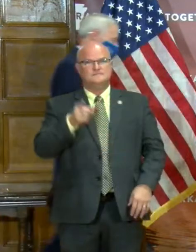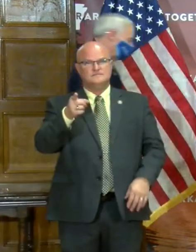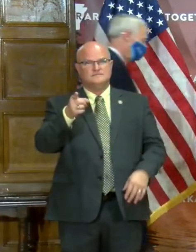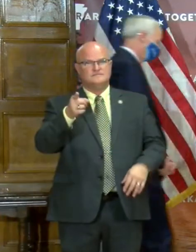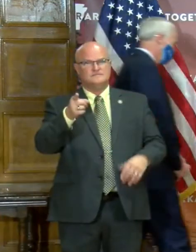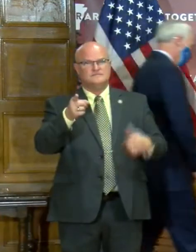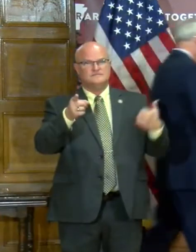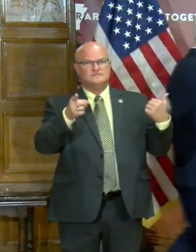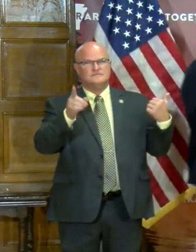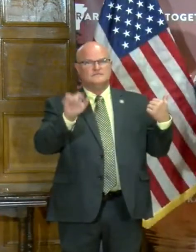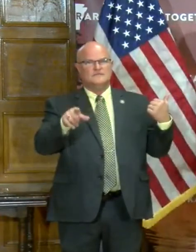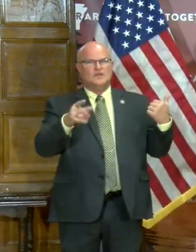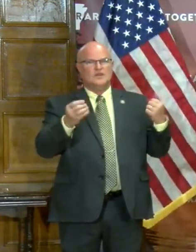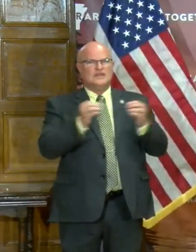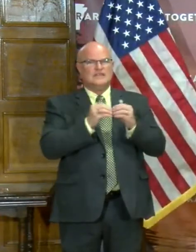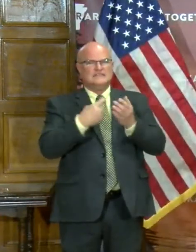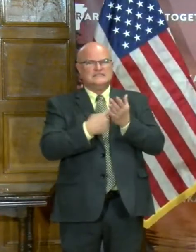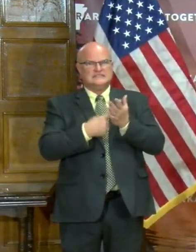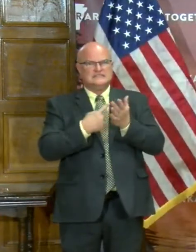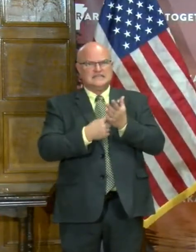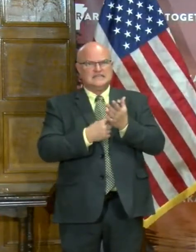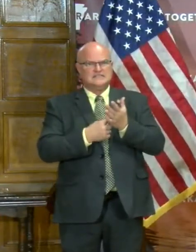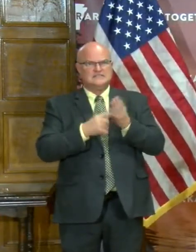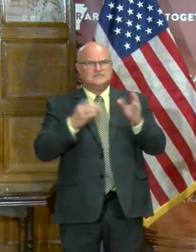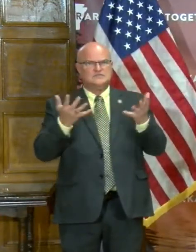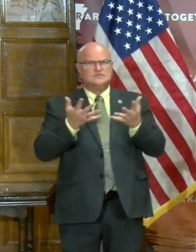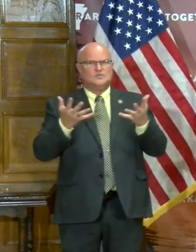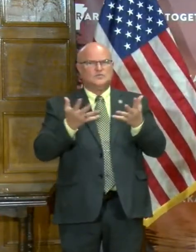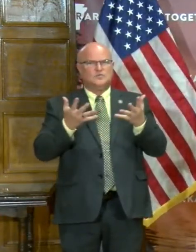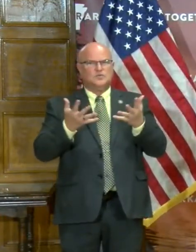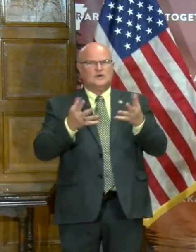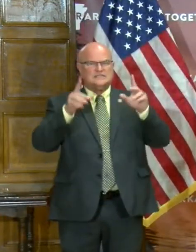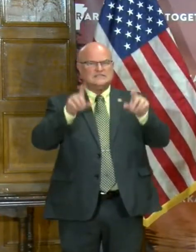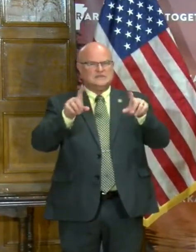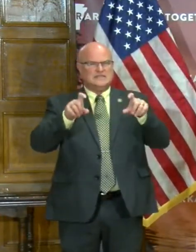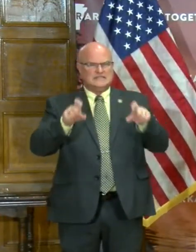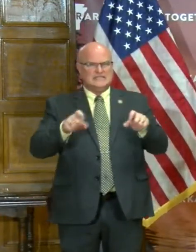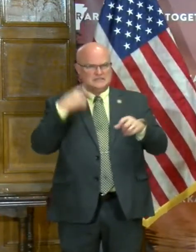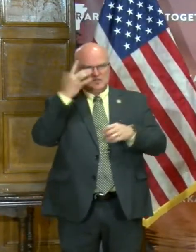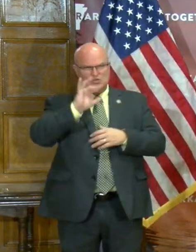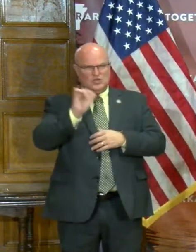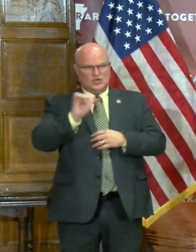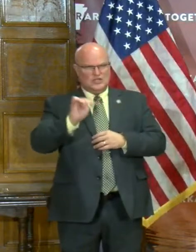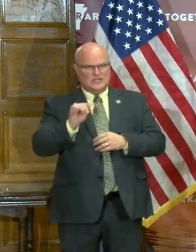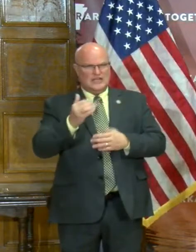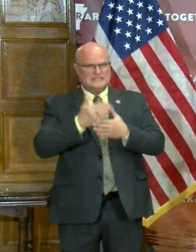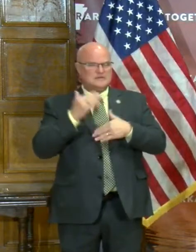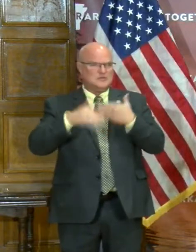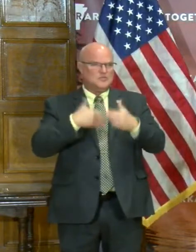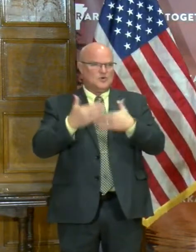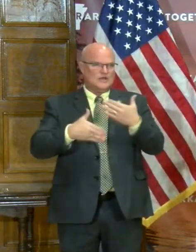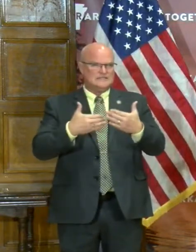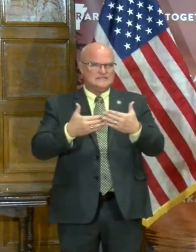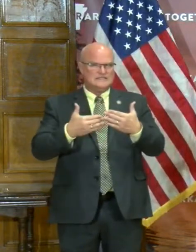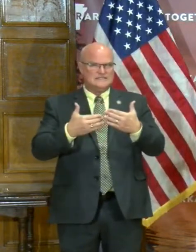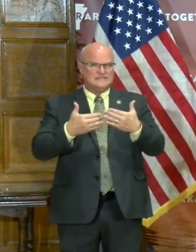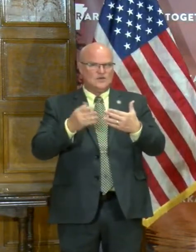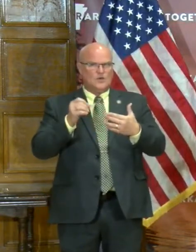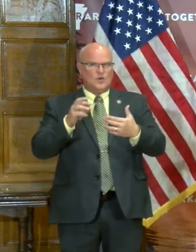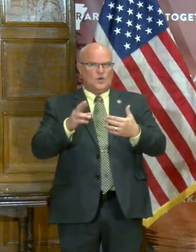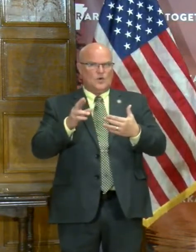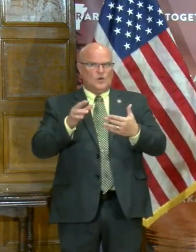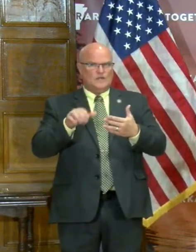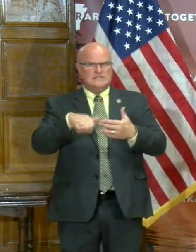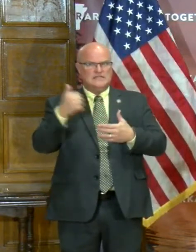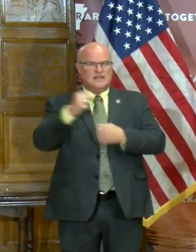Key, while I got you up here, are there any discussions into what some of the testing is going to look like, or some of the processes and procedures in that, or